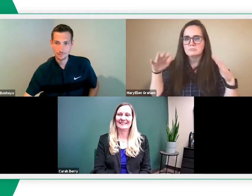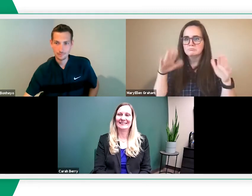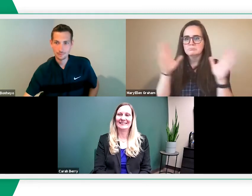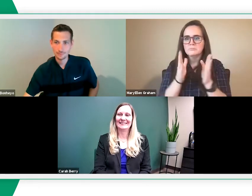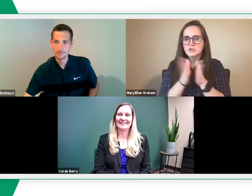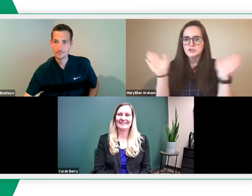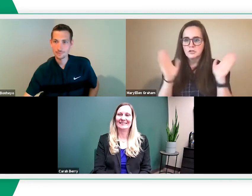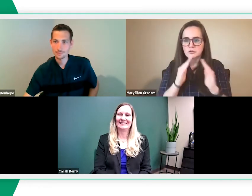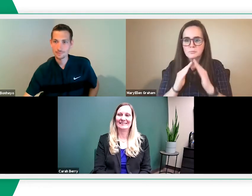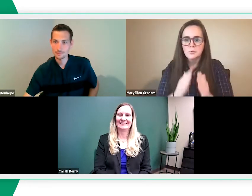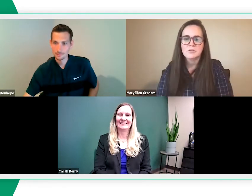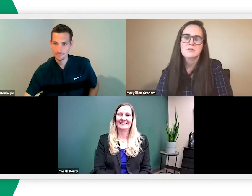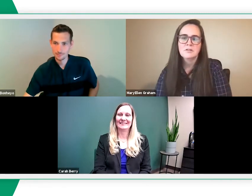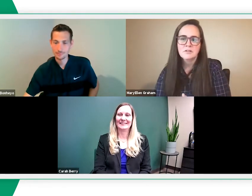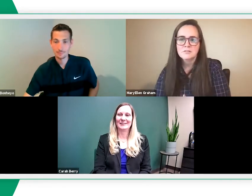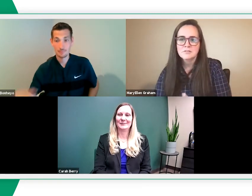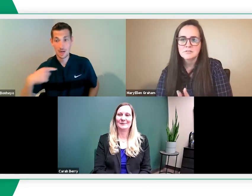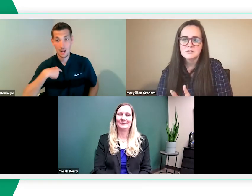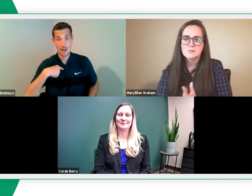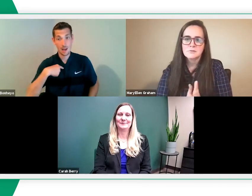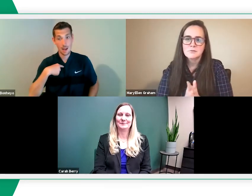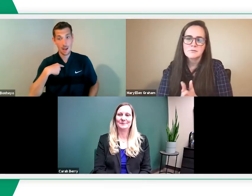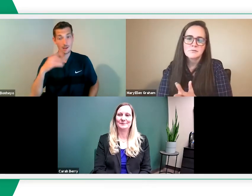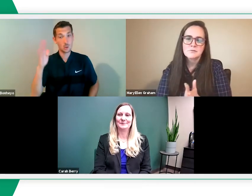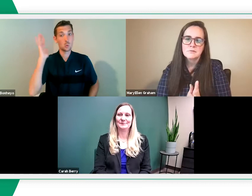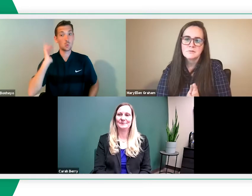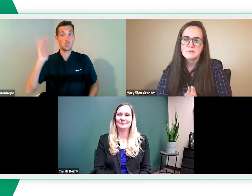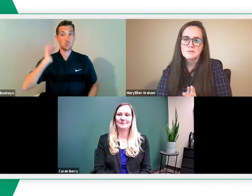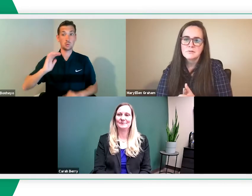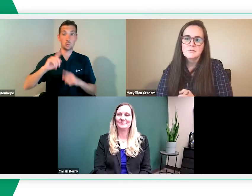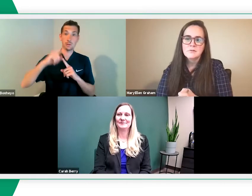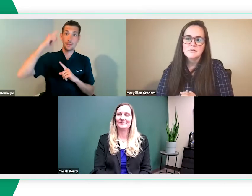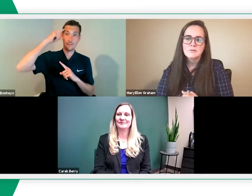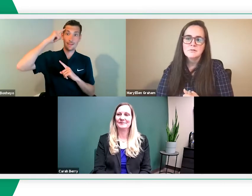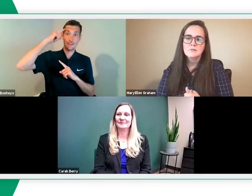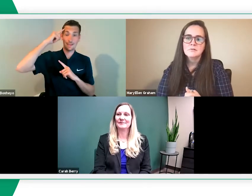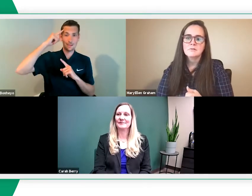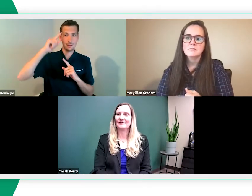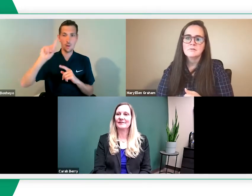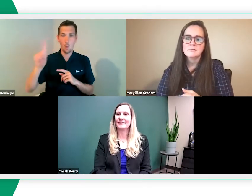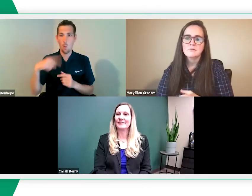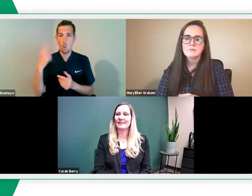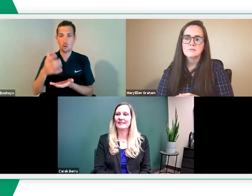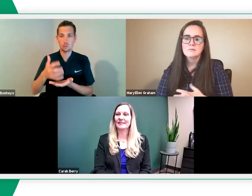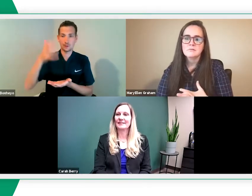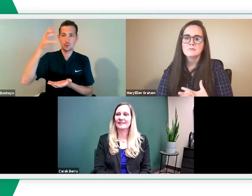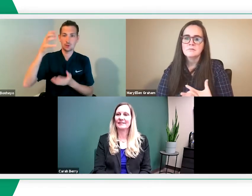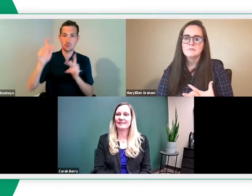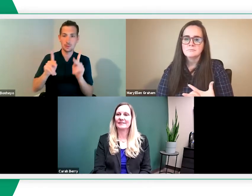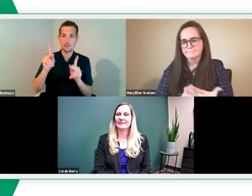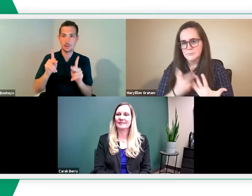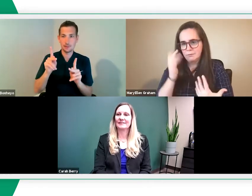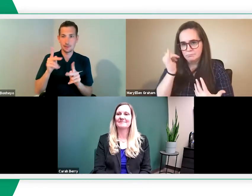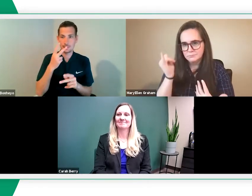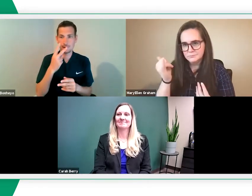be from what I've heard from people in general in the community. So I'm looking forward to that. You know, I actually used to think